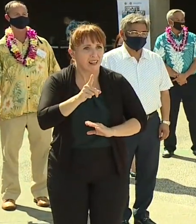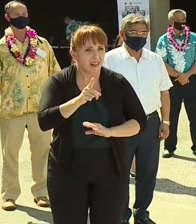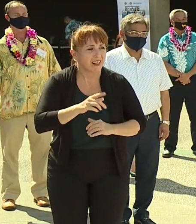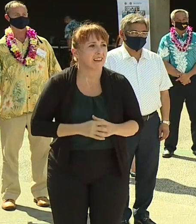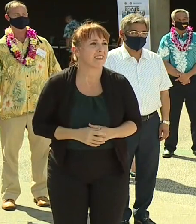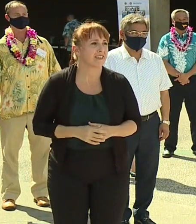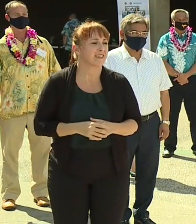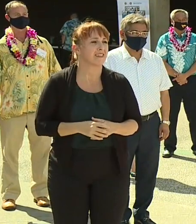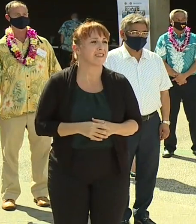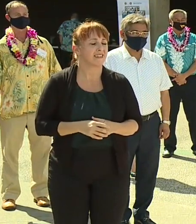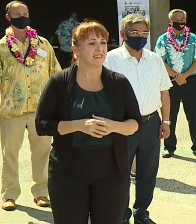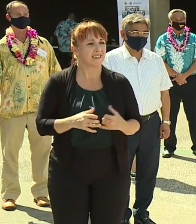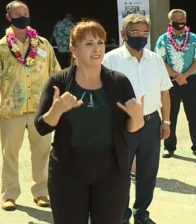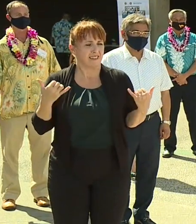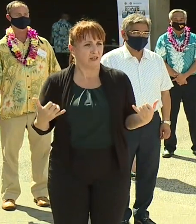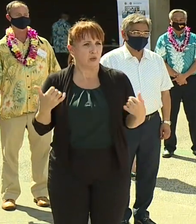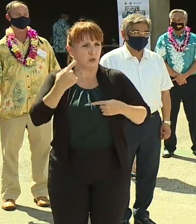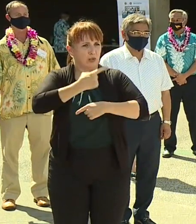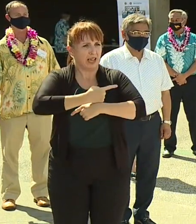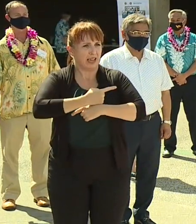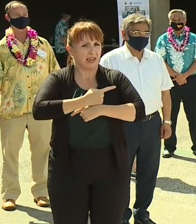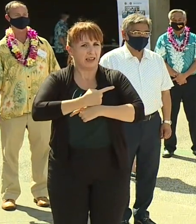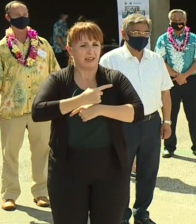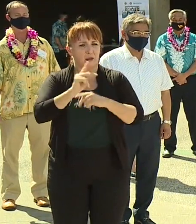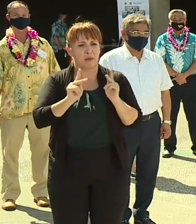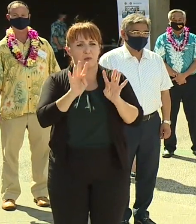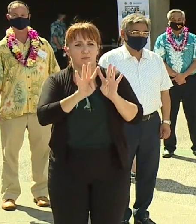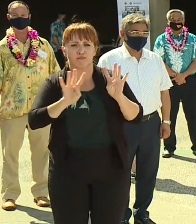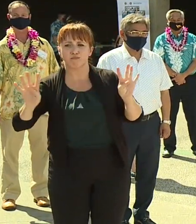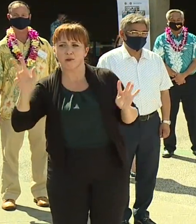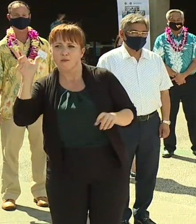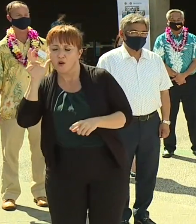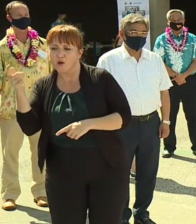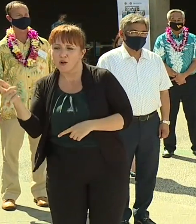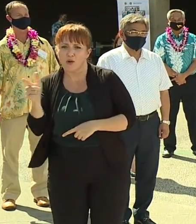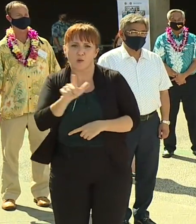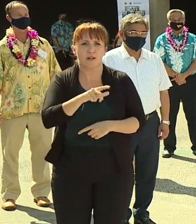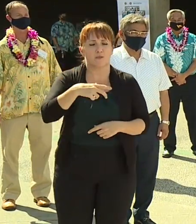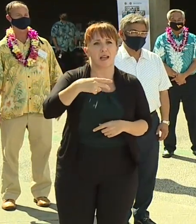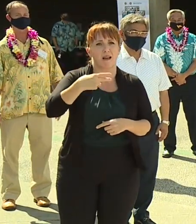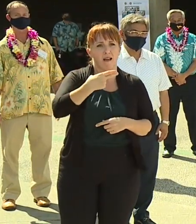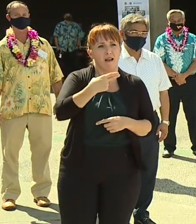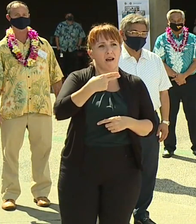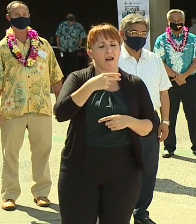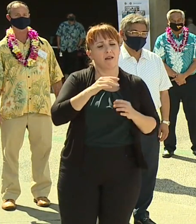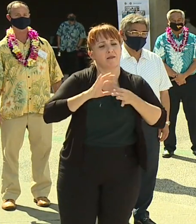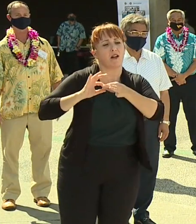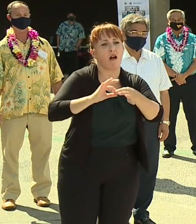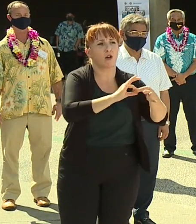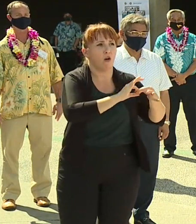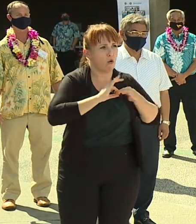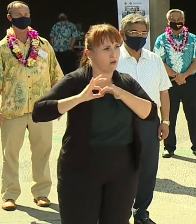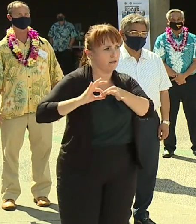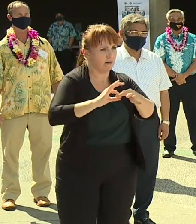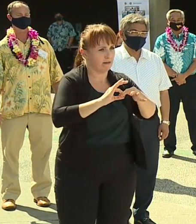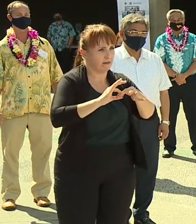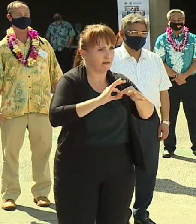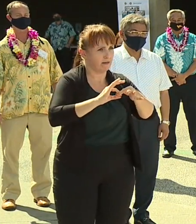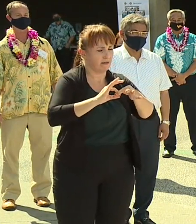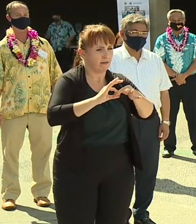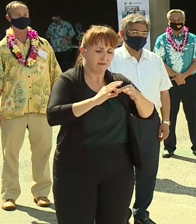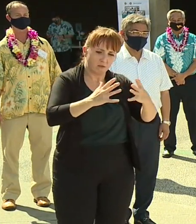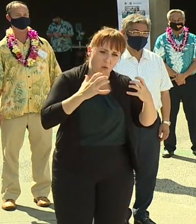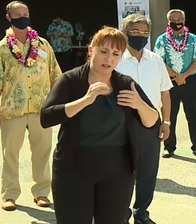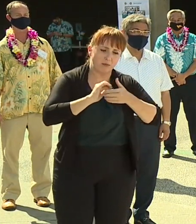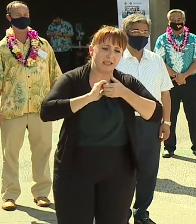we really want to do today, as everyone who you have heard, is we want to be kako. We want to be together. And that's what it